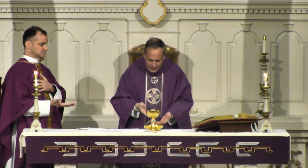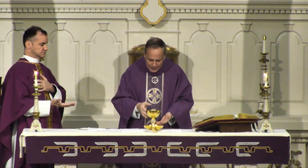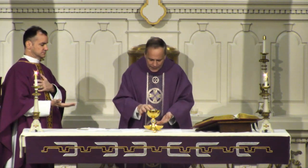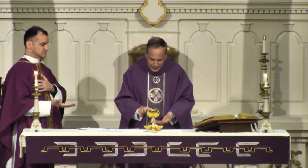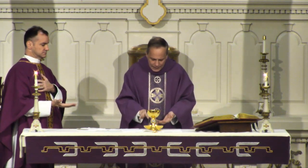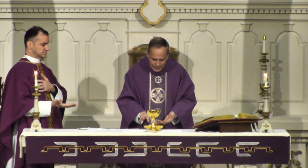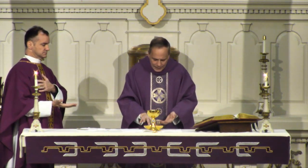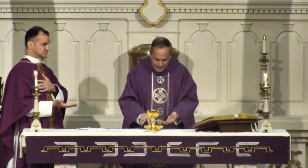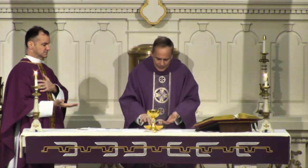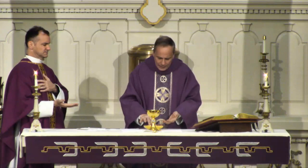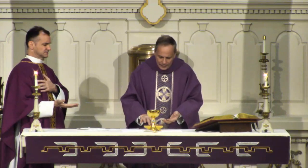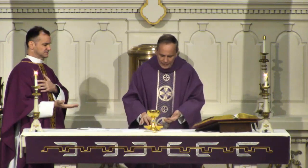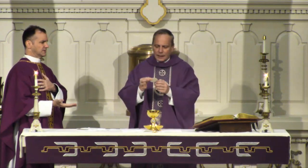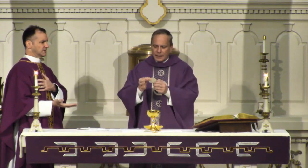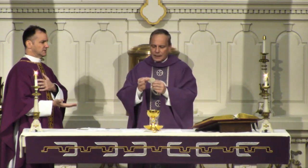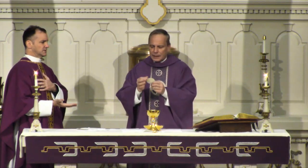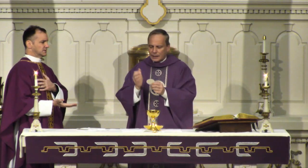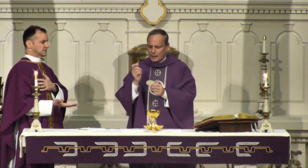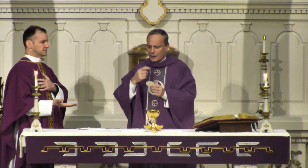saying,